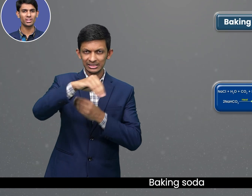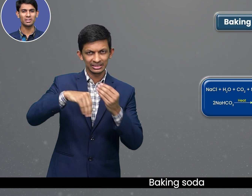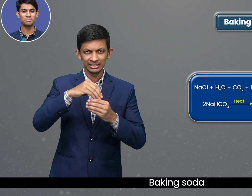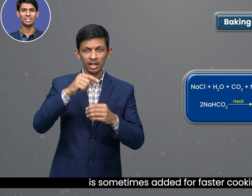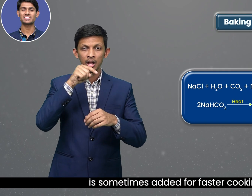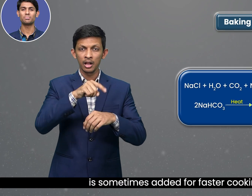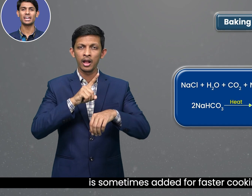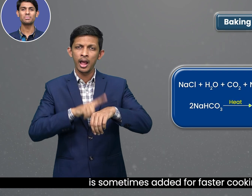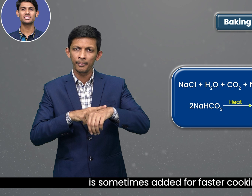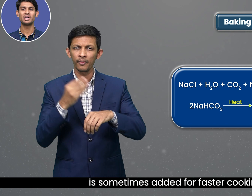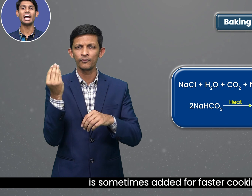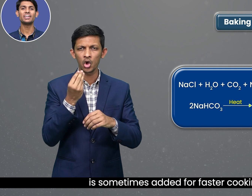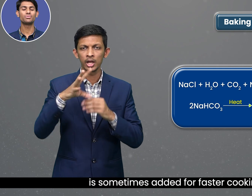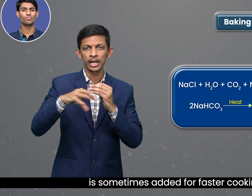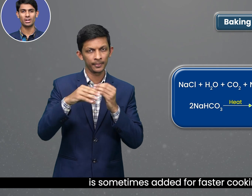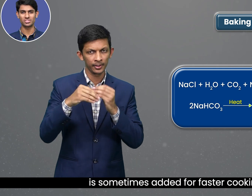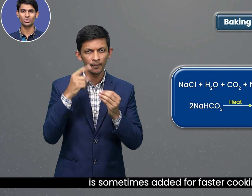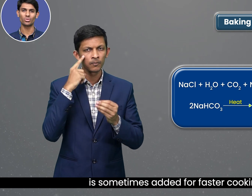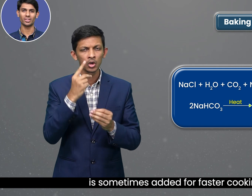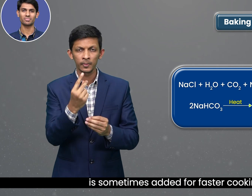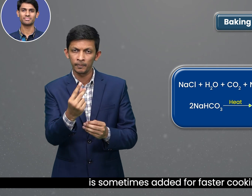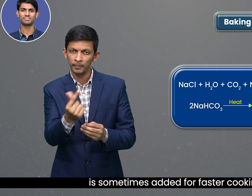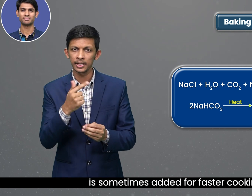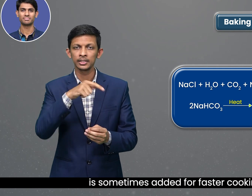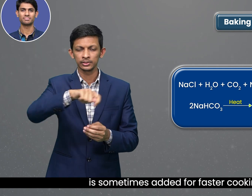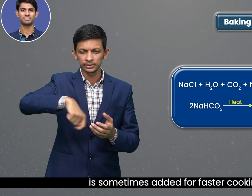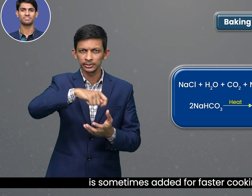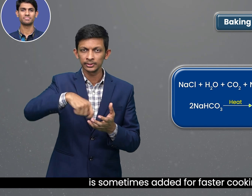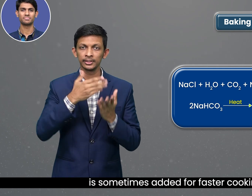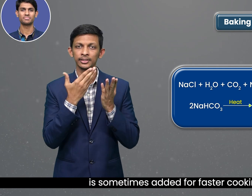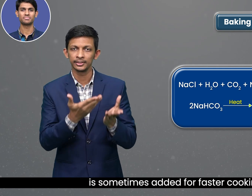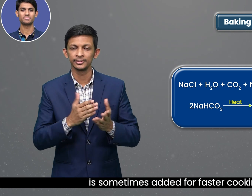Baking soda is sometimes added for faster cooking.